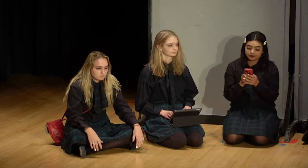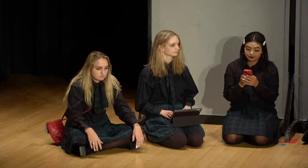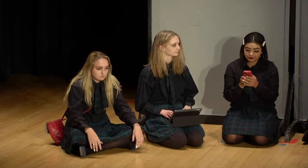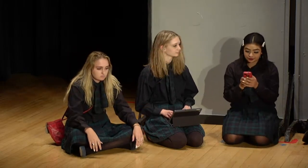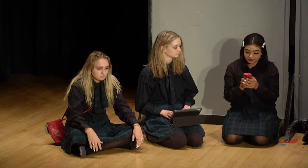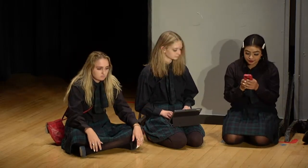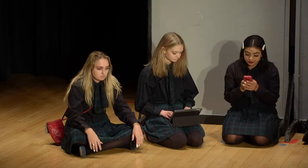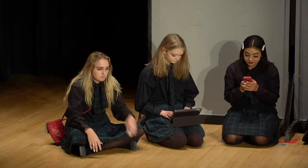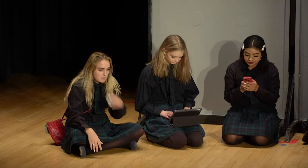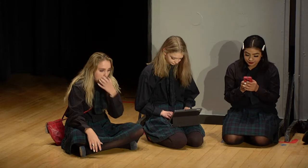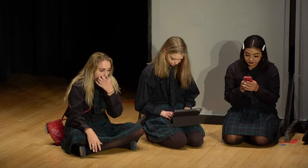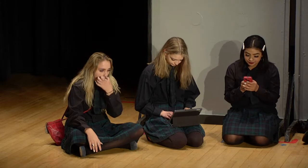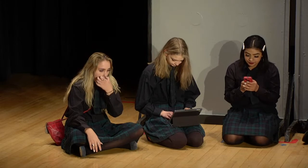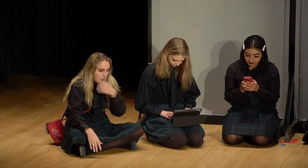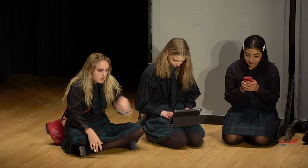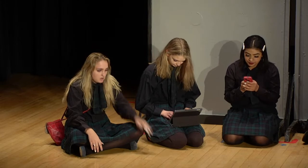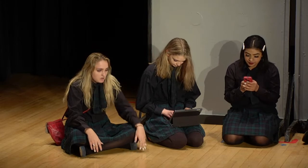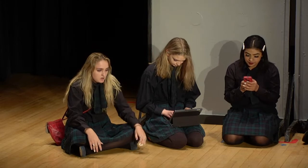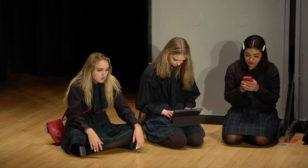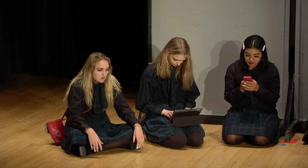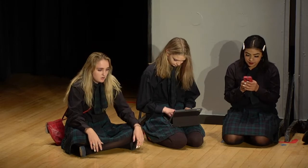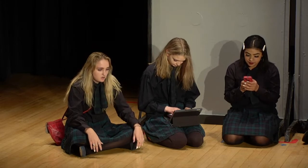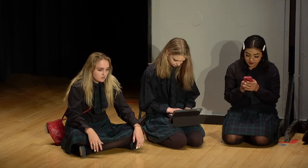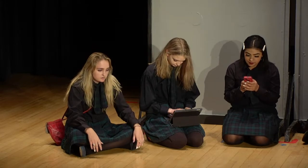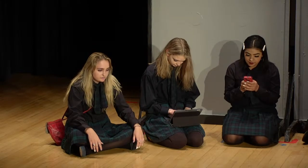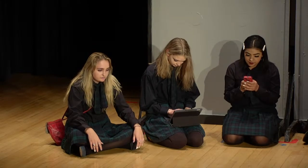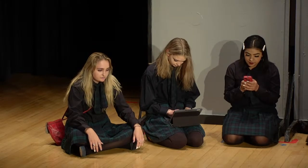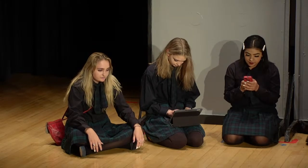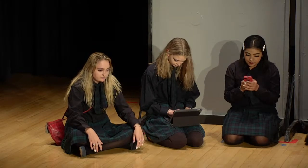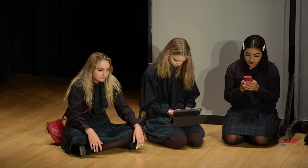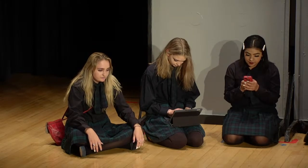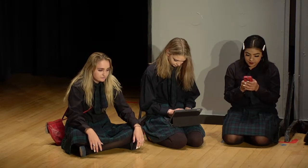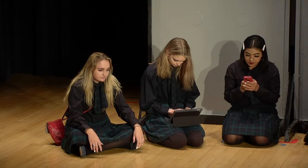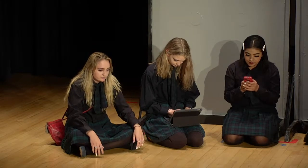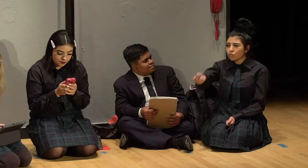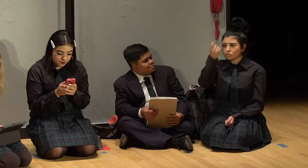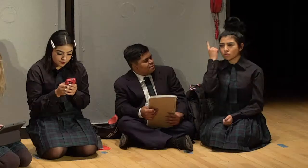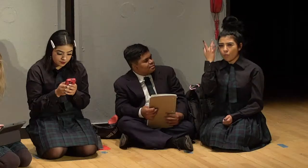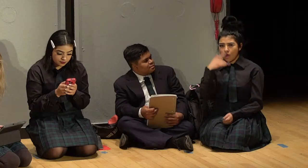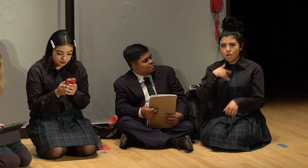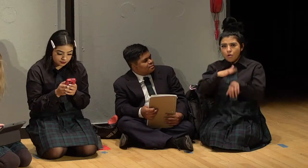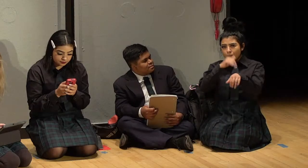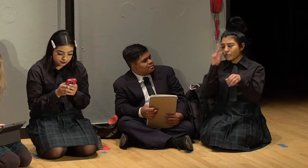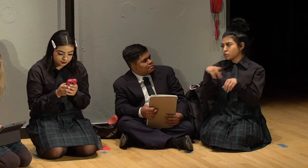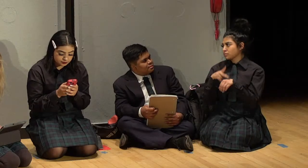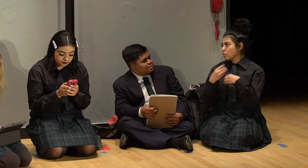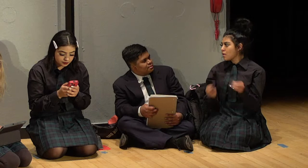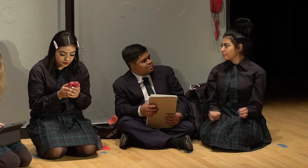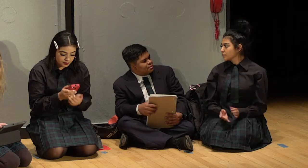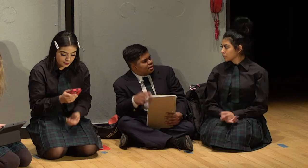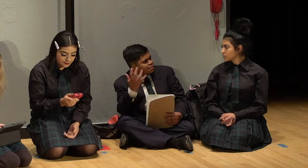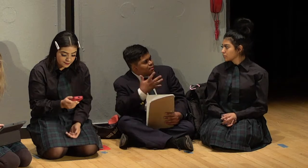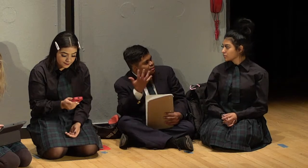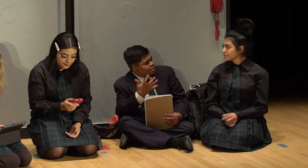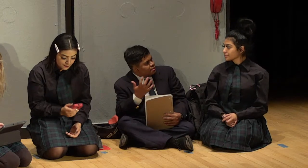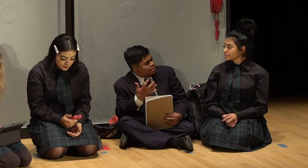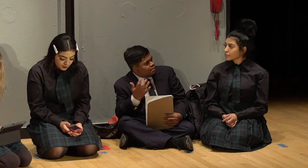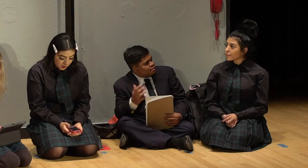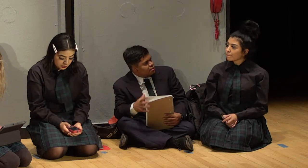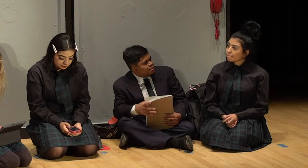rumors. Focus moves to Sam and Melanie. Melanie. Do you know what I worry about every time they call me